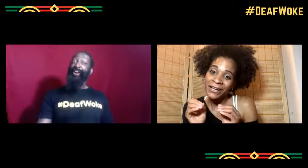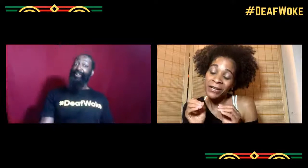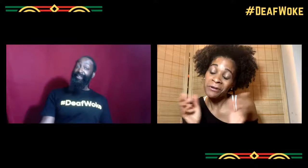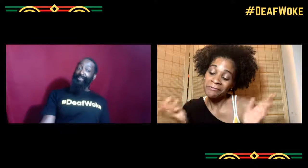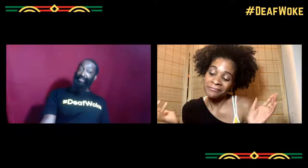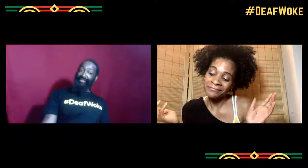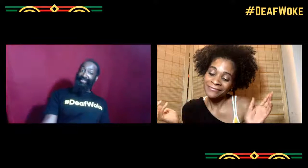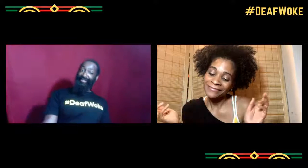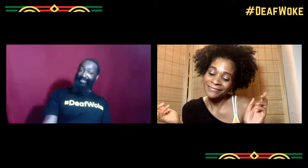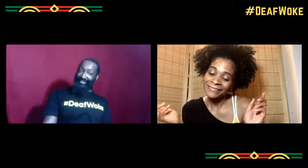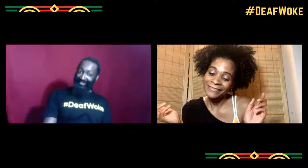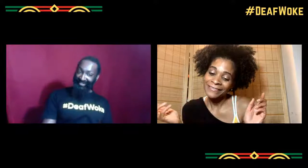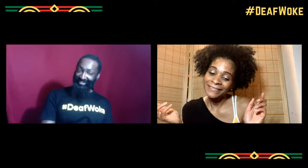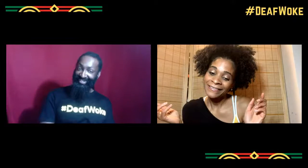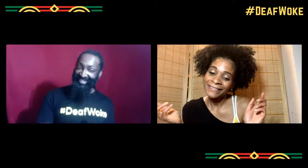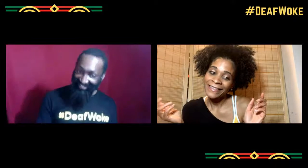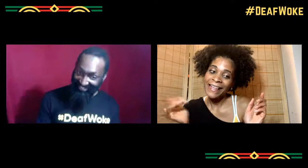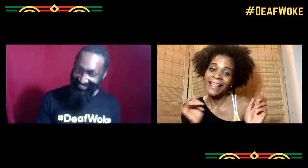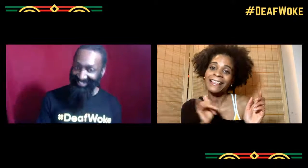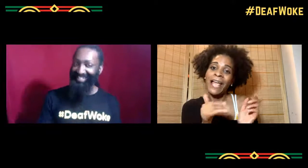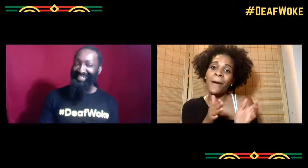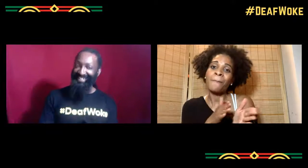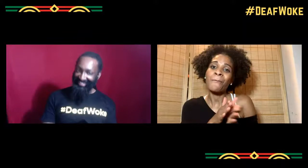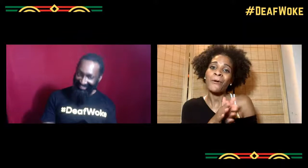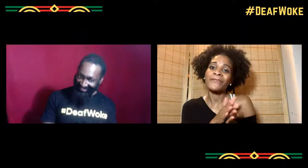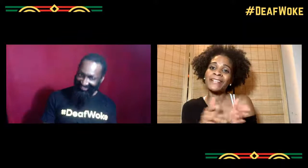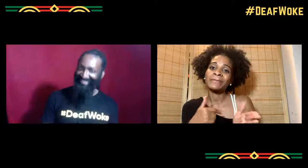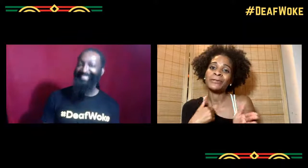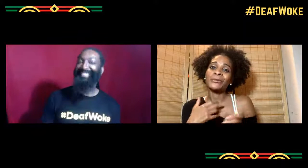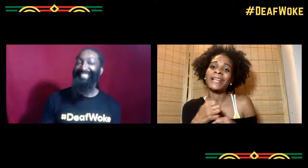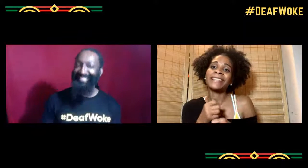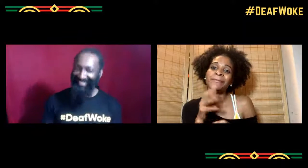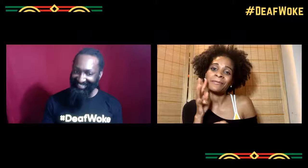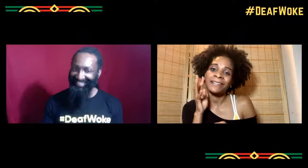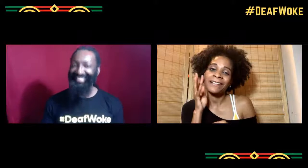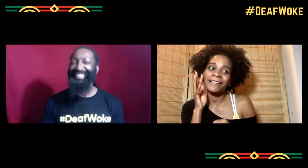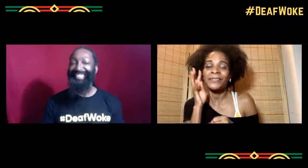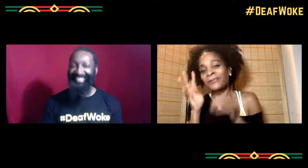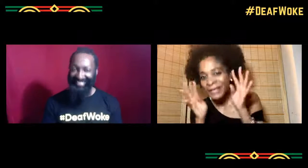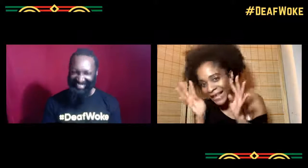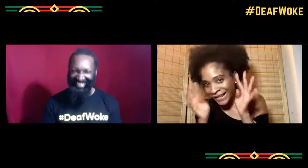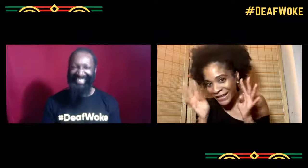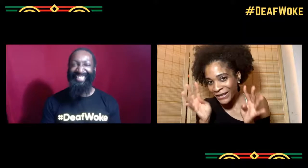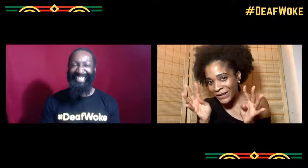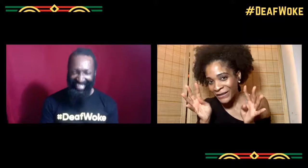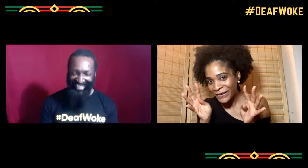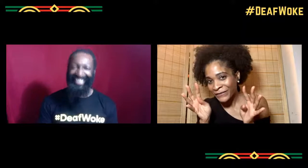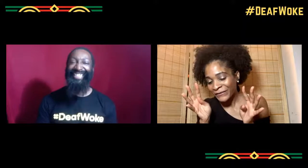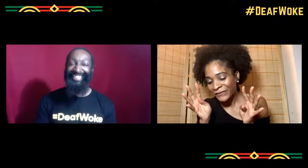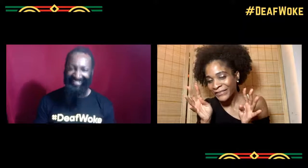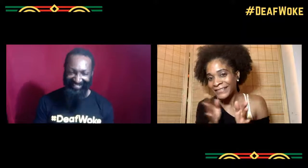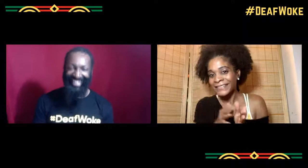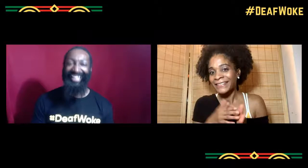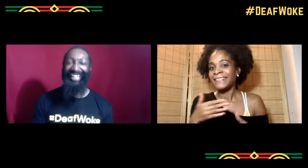And I've been cooking more. Putting that out there. That motivates me to be more